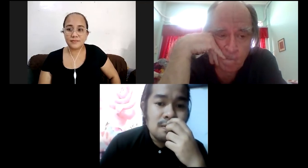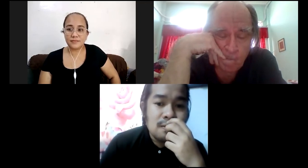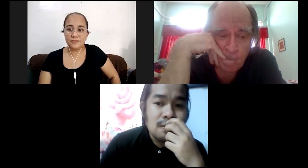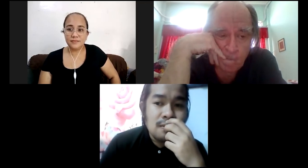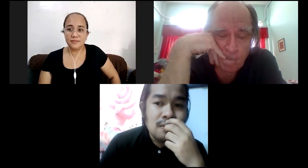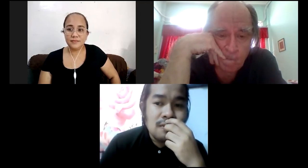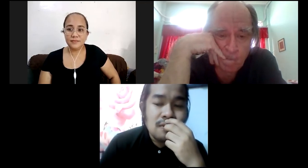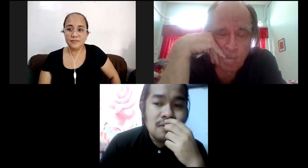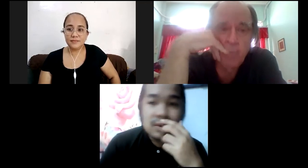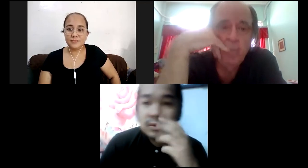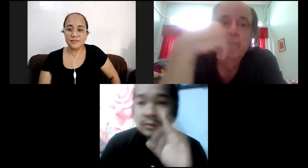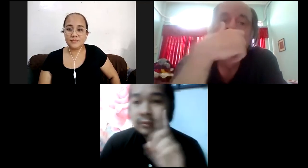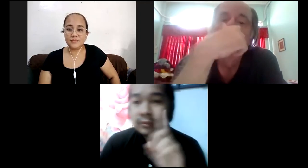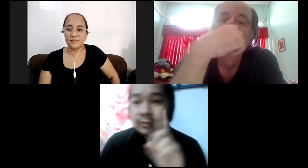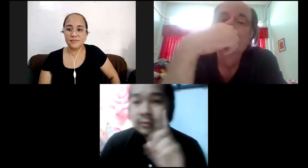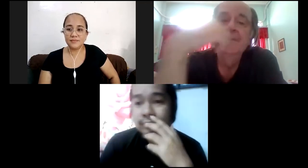Maybe I'll.